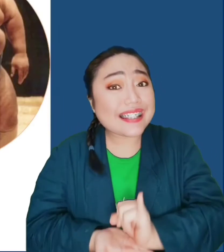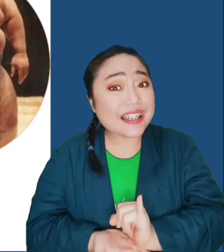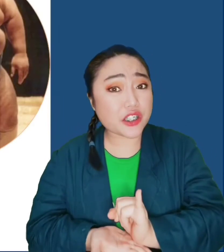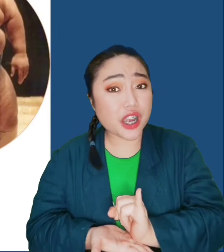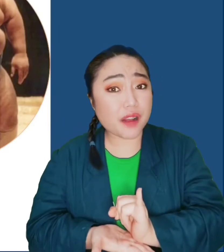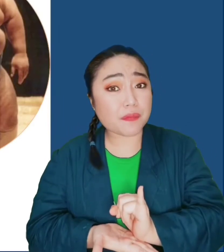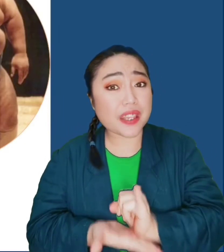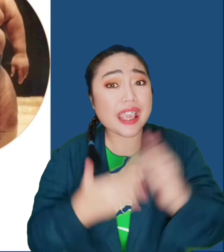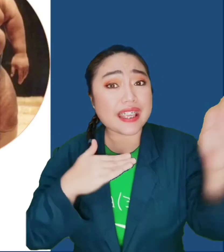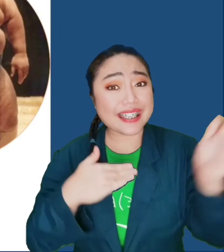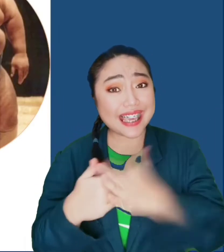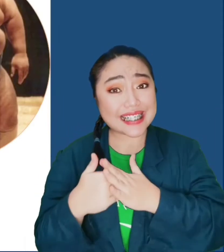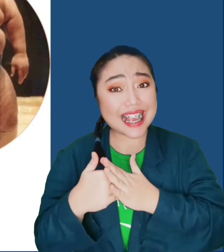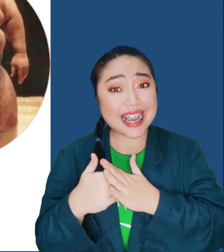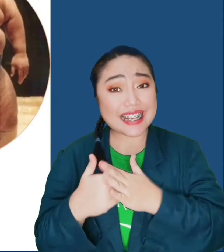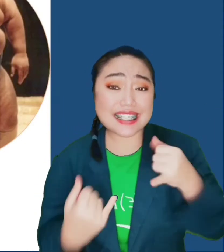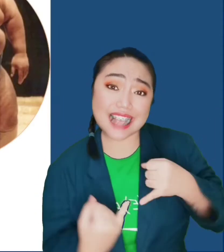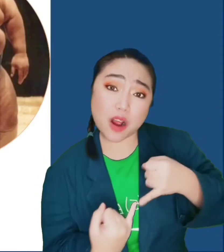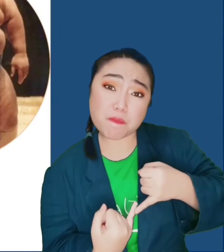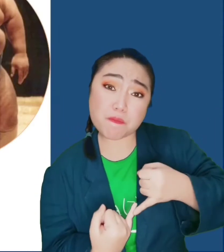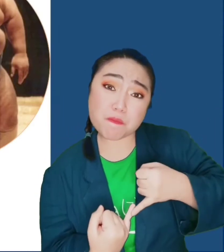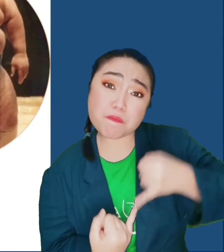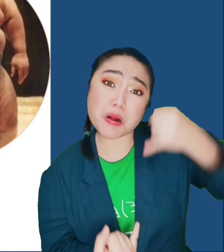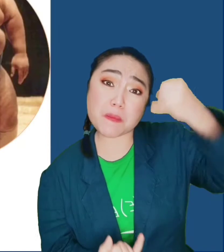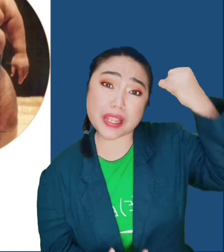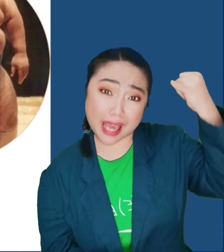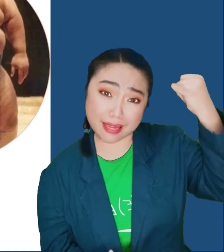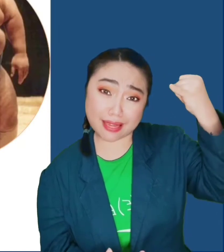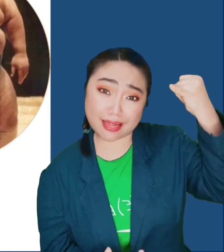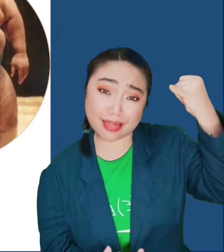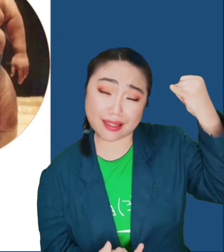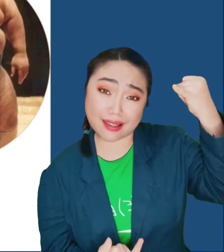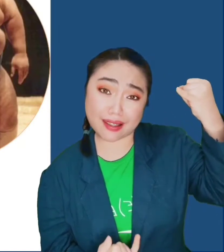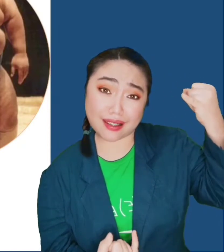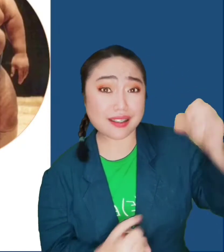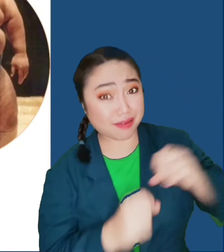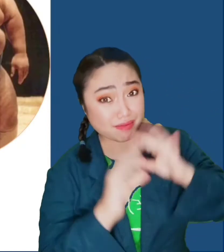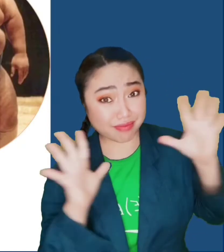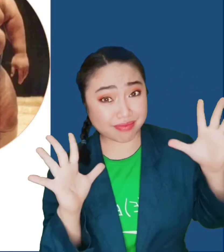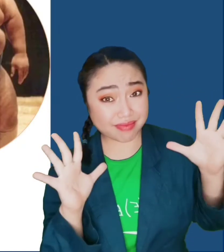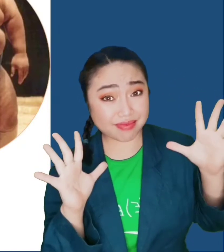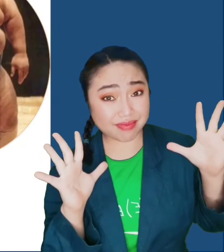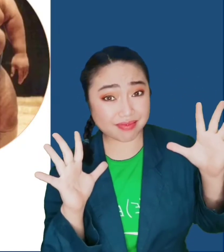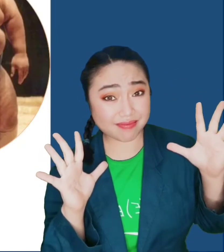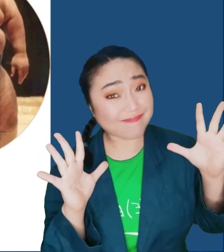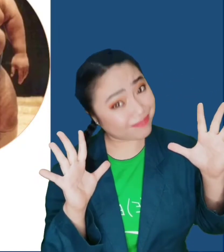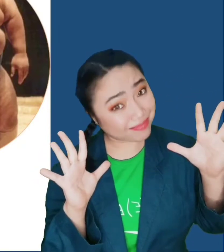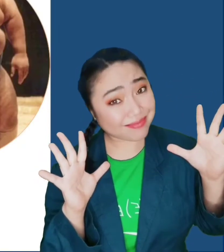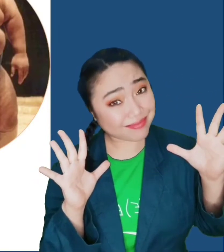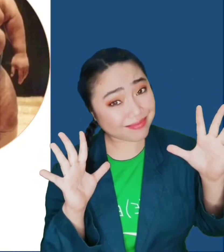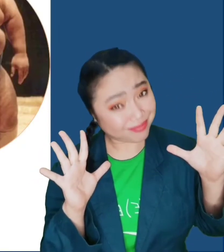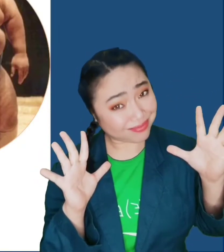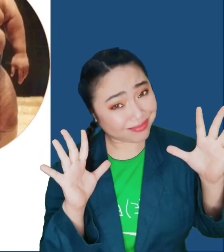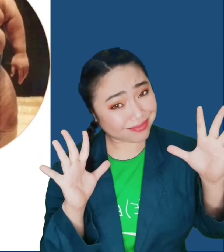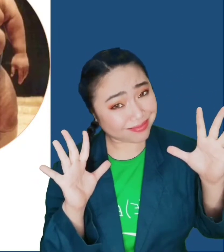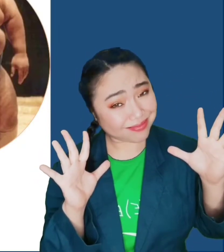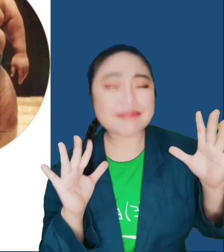inertia than a thin person. Clear?